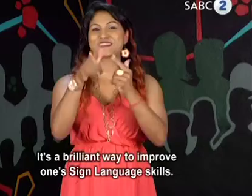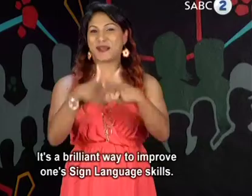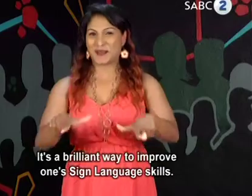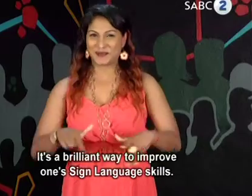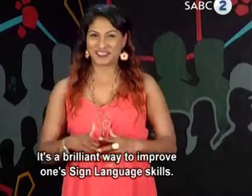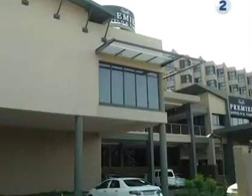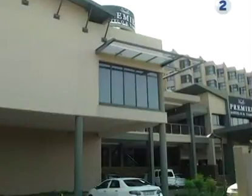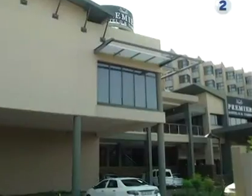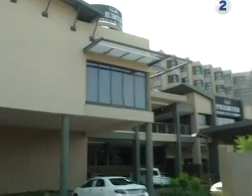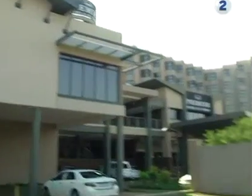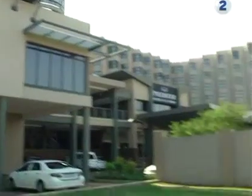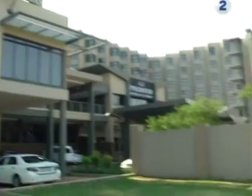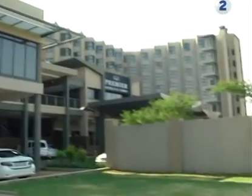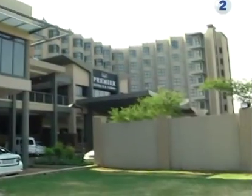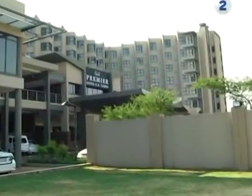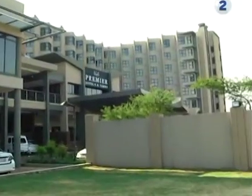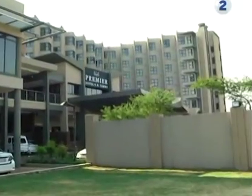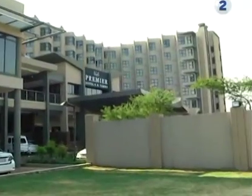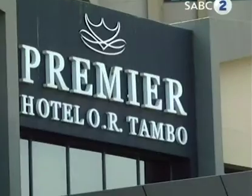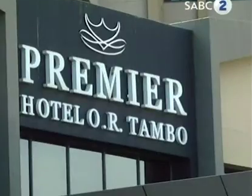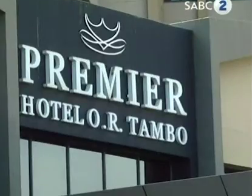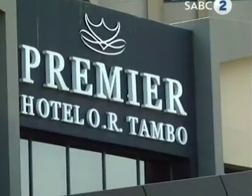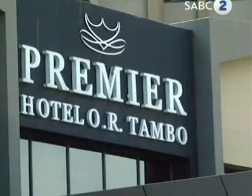improve one's sign language skills.